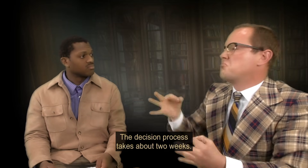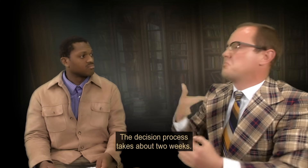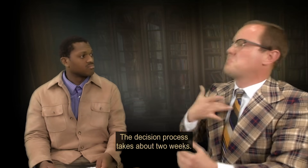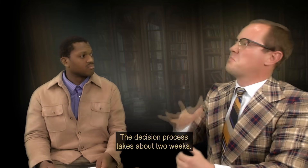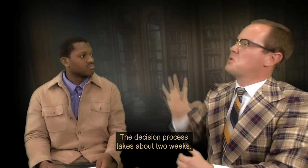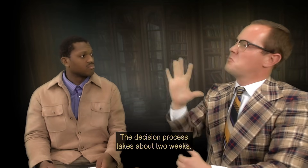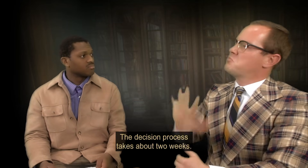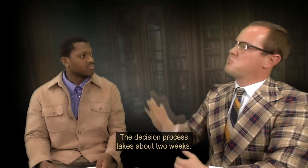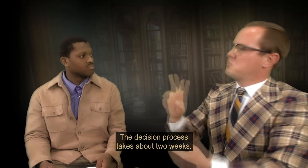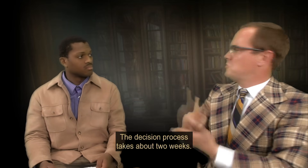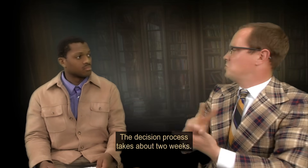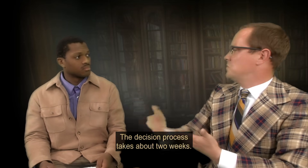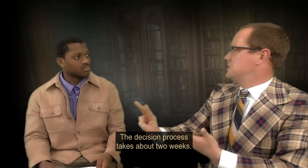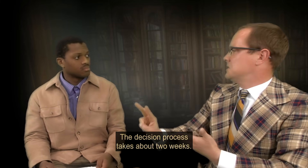decision process takes about 2 weeks.